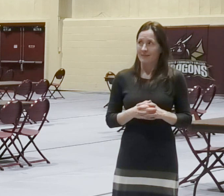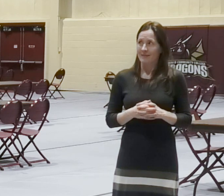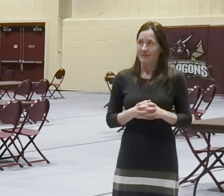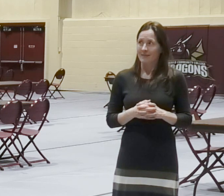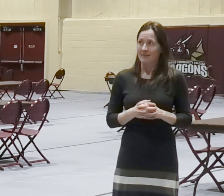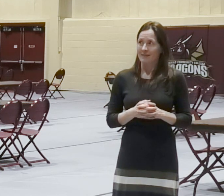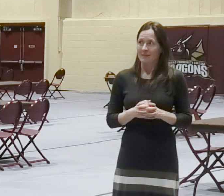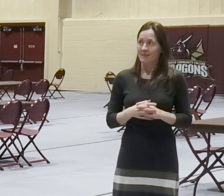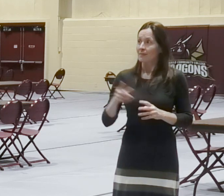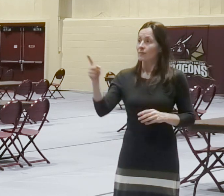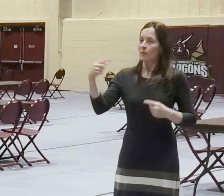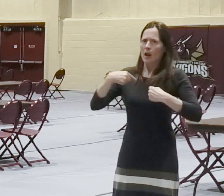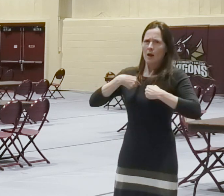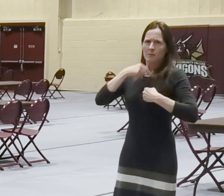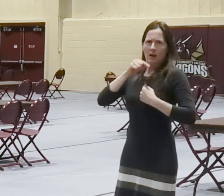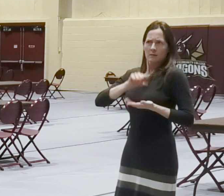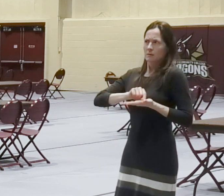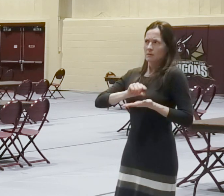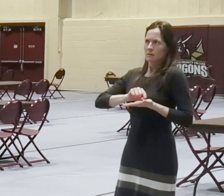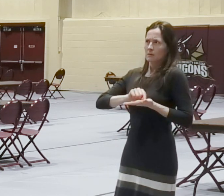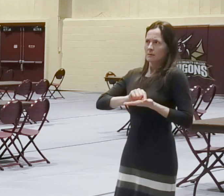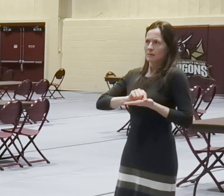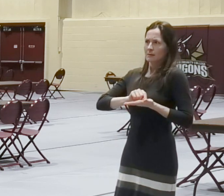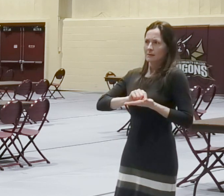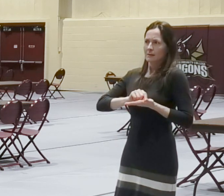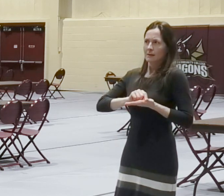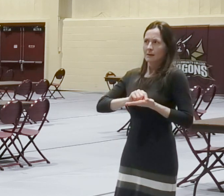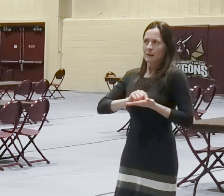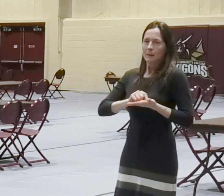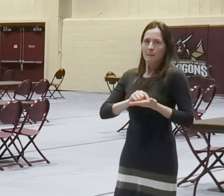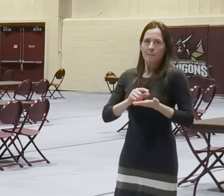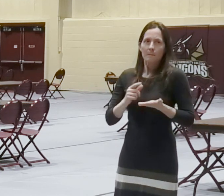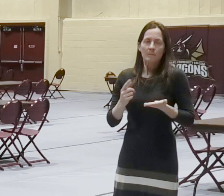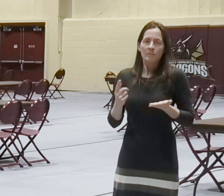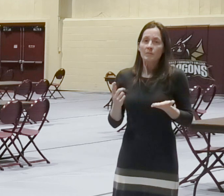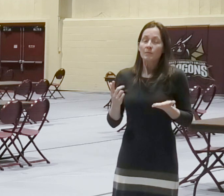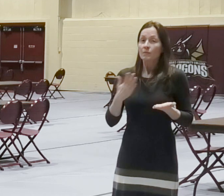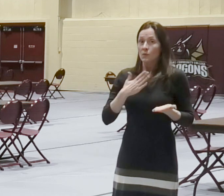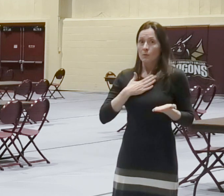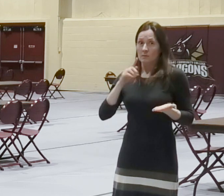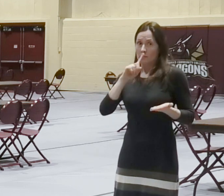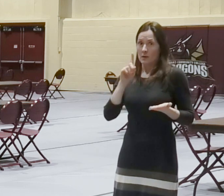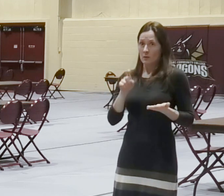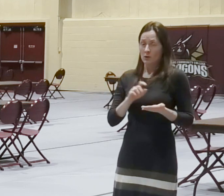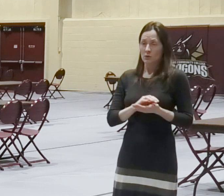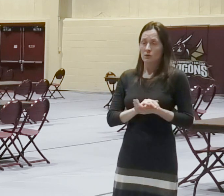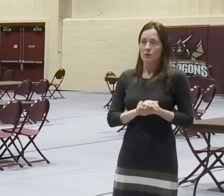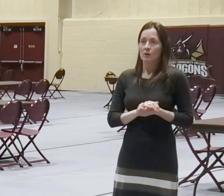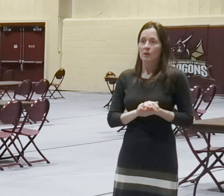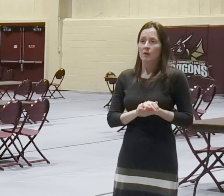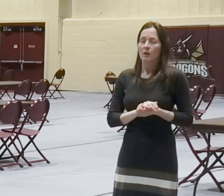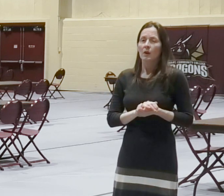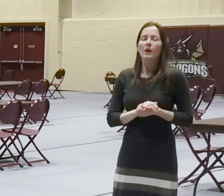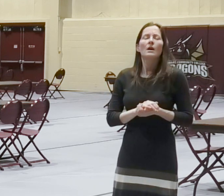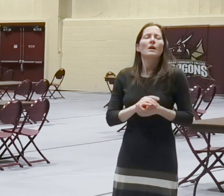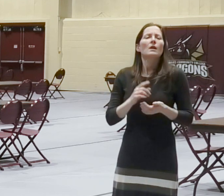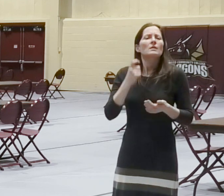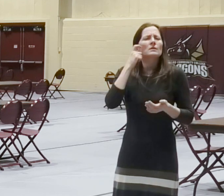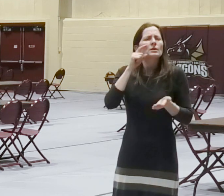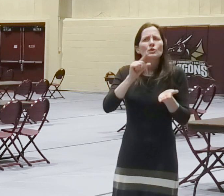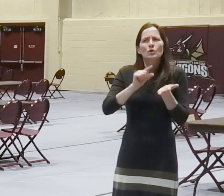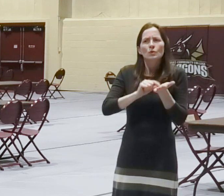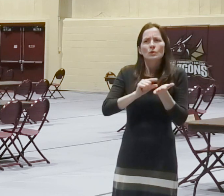Yes. I'm not press, I'm a student. Okay, so my question is, in the paper it indicated